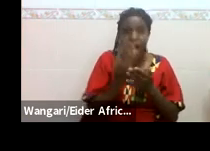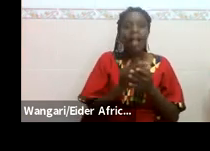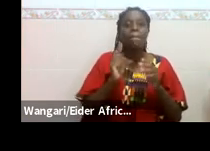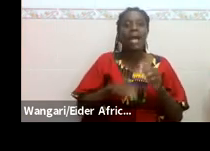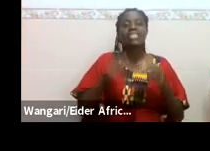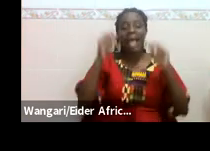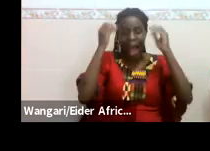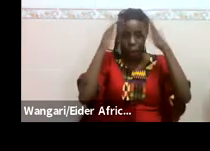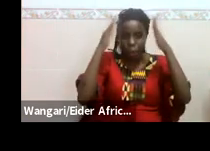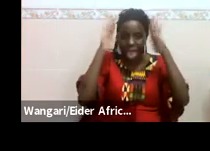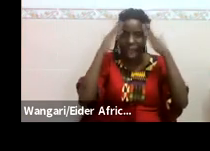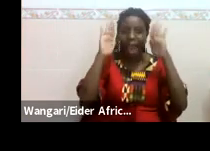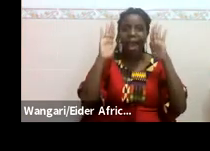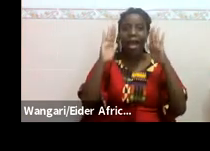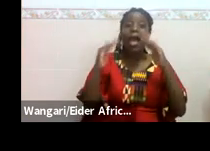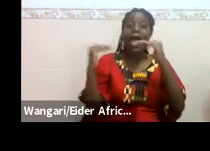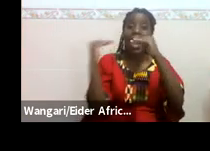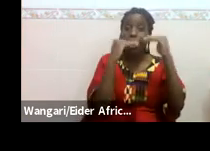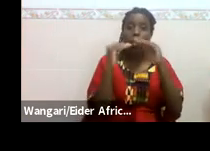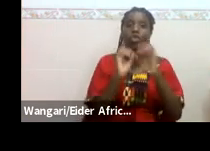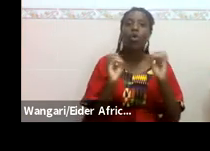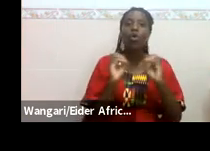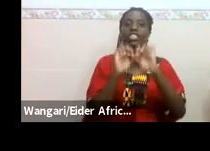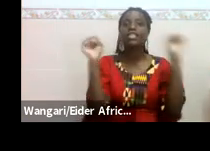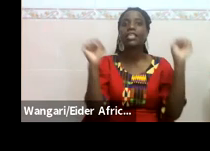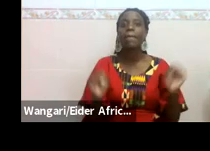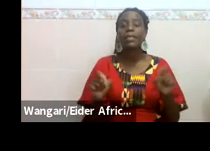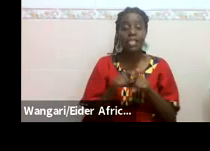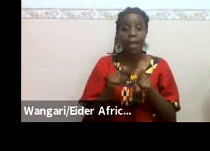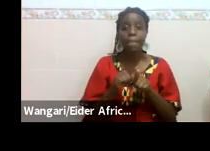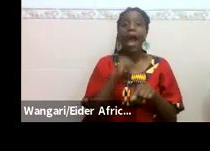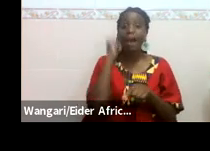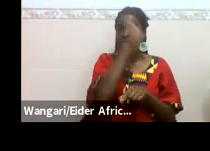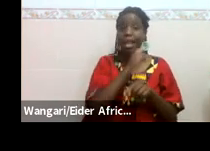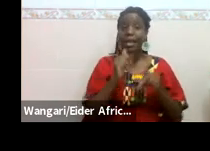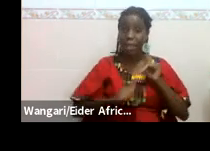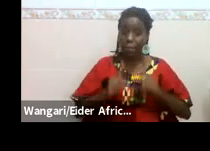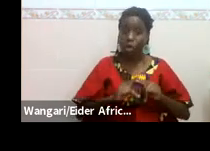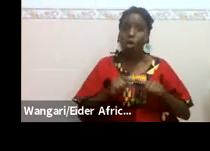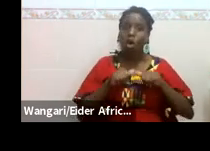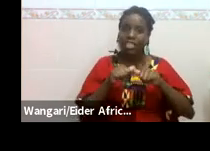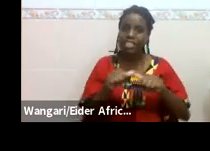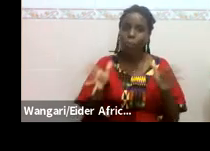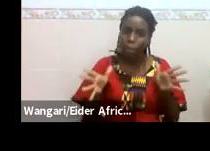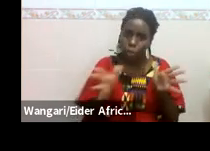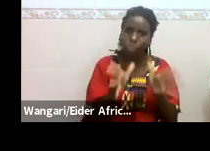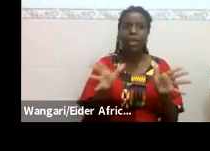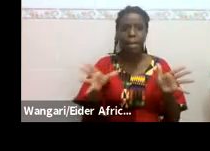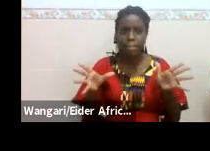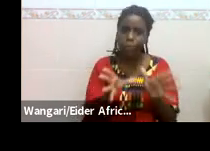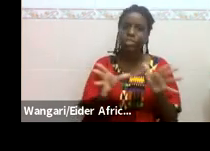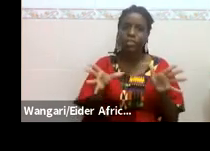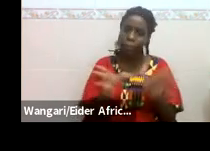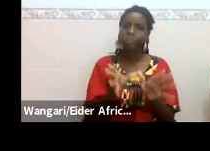we as African scholars can keep on pushing back, speaking back, and